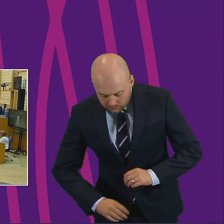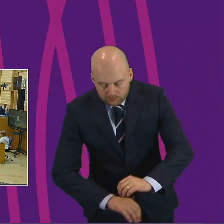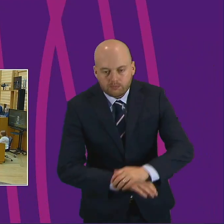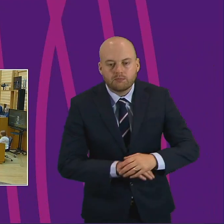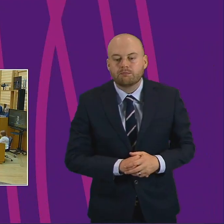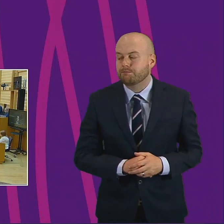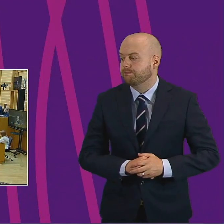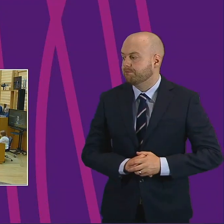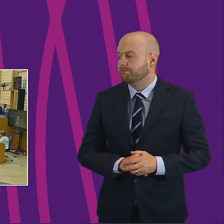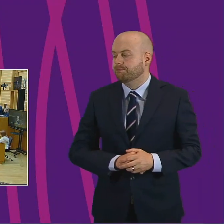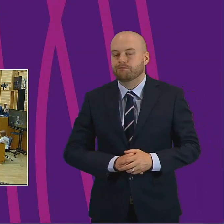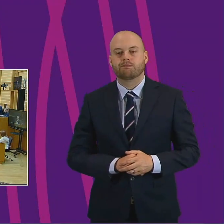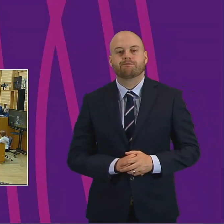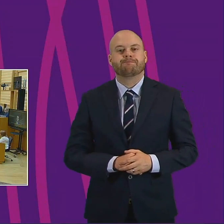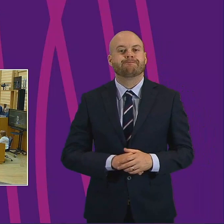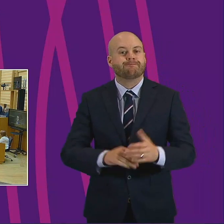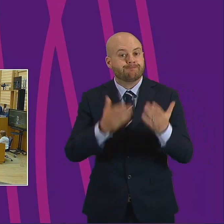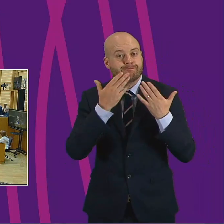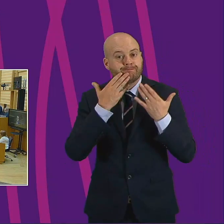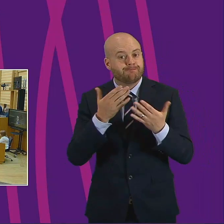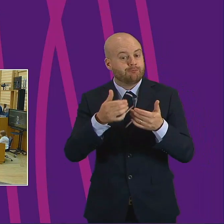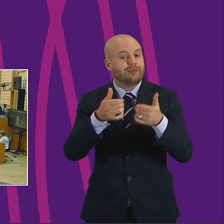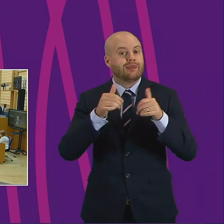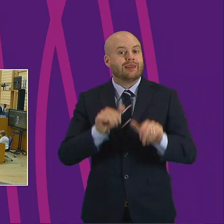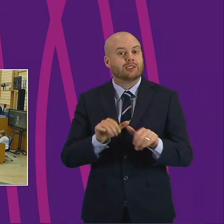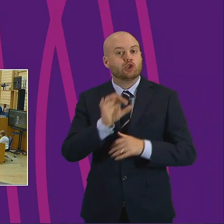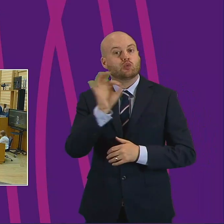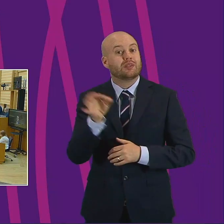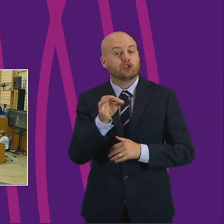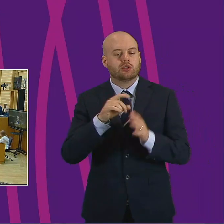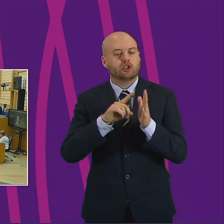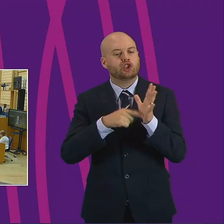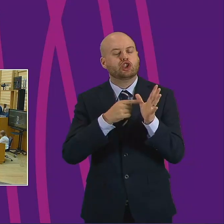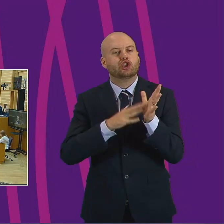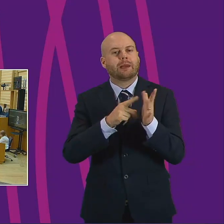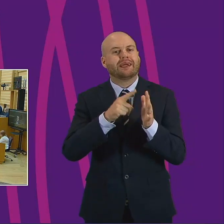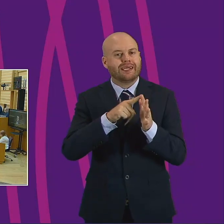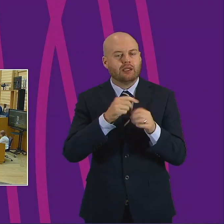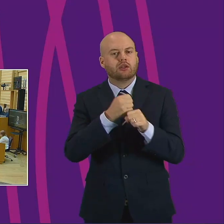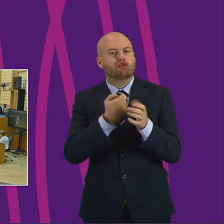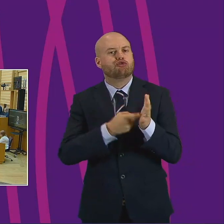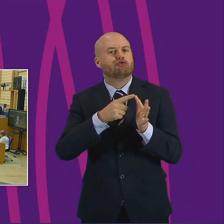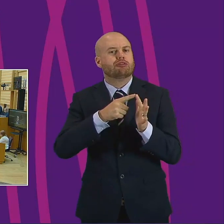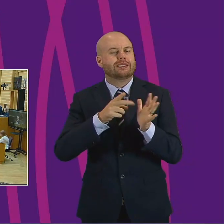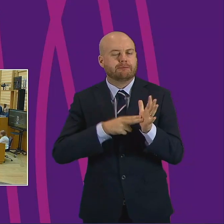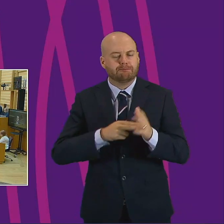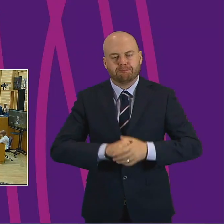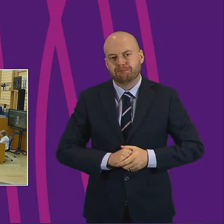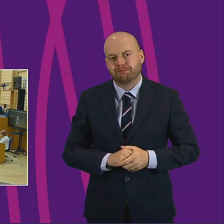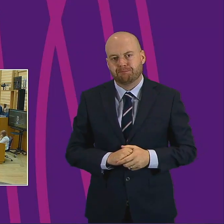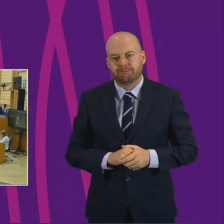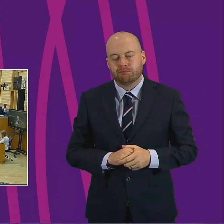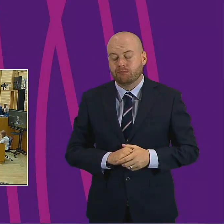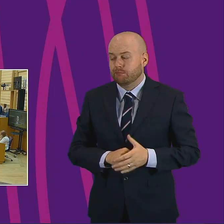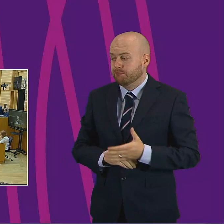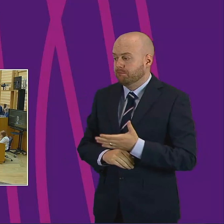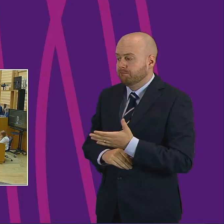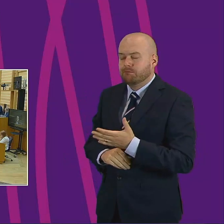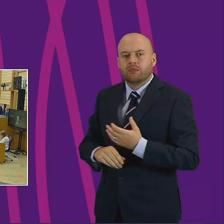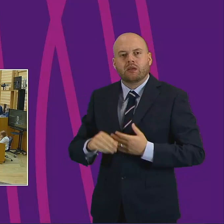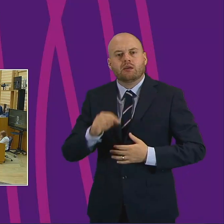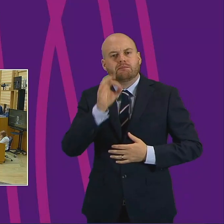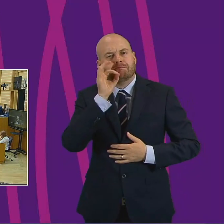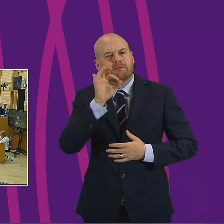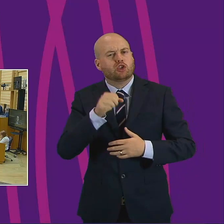Johnson, but we have to move on to the next question, which is from Jamie Green. Thank you. To ask the Scottish Government whether it will provide further clarity